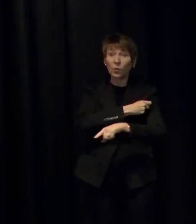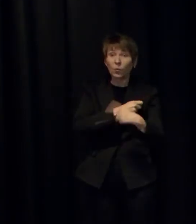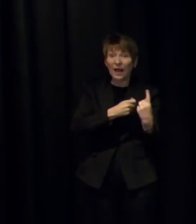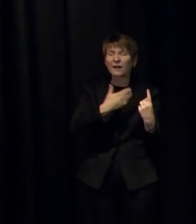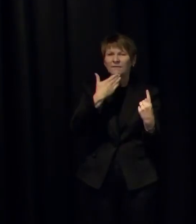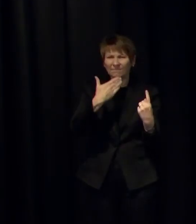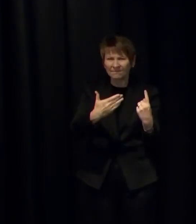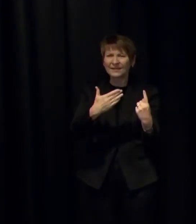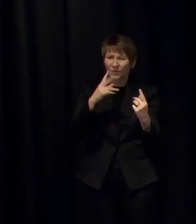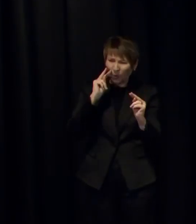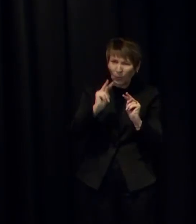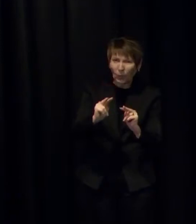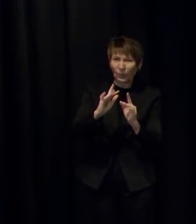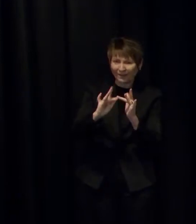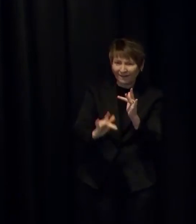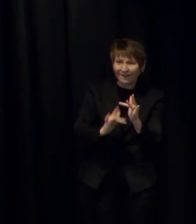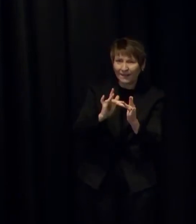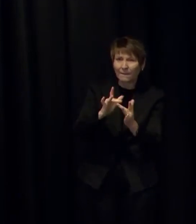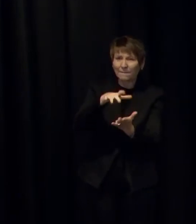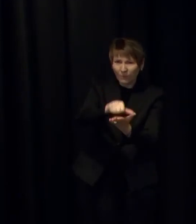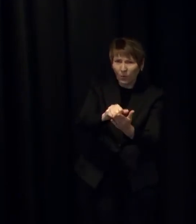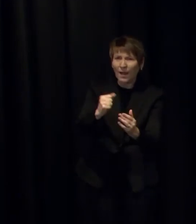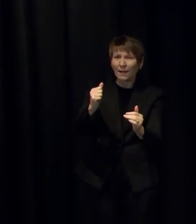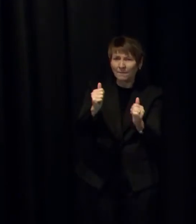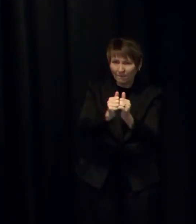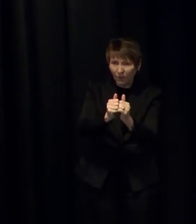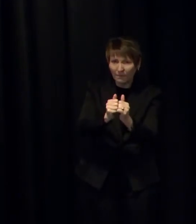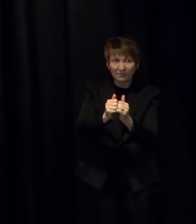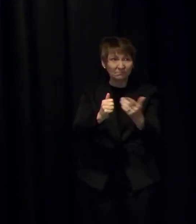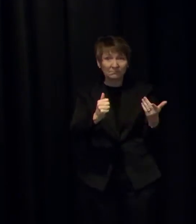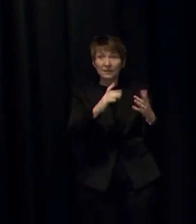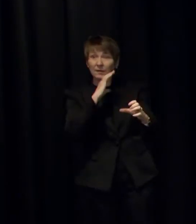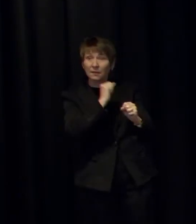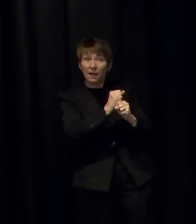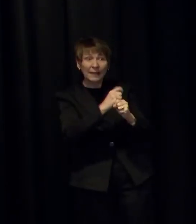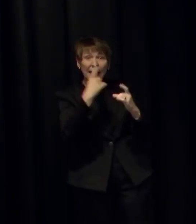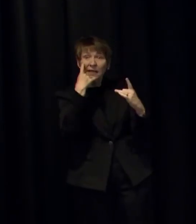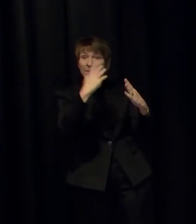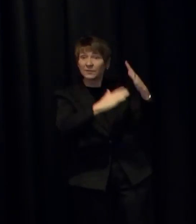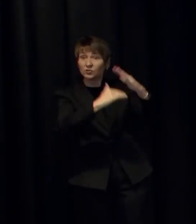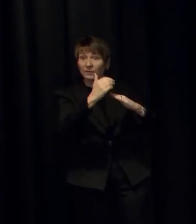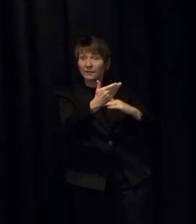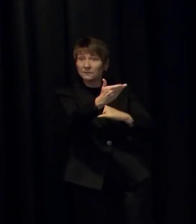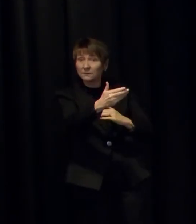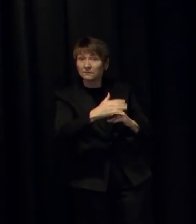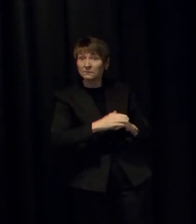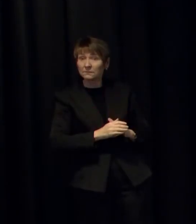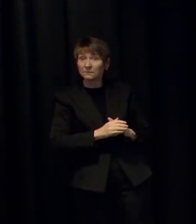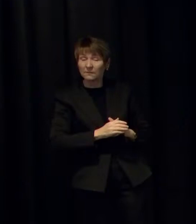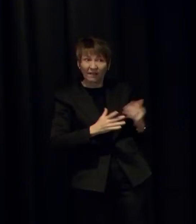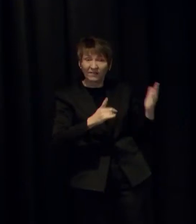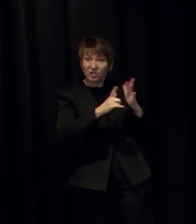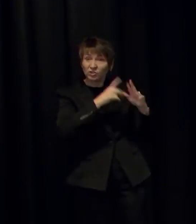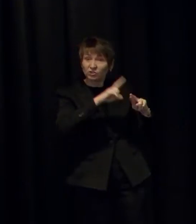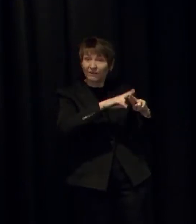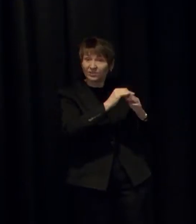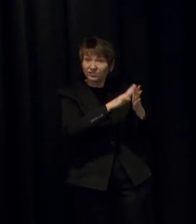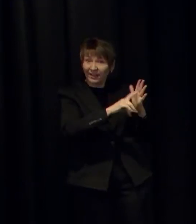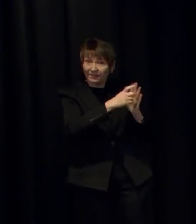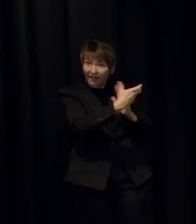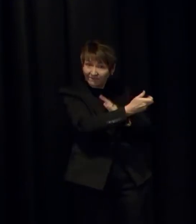are plenty of them available, and as I said before, 97%, so pretty well